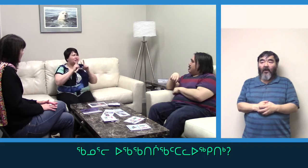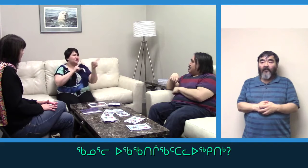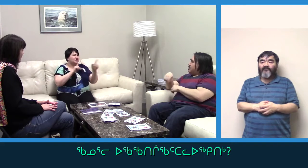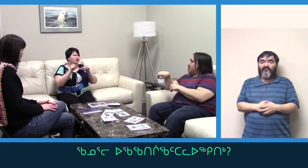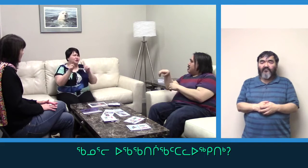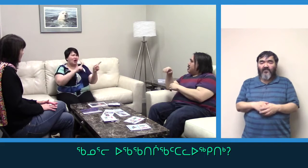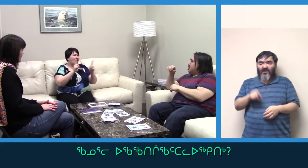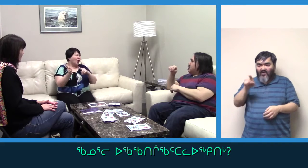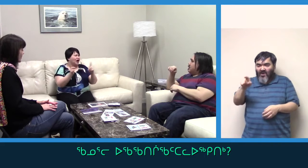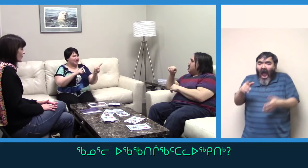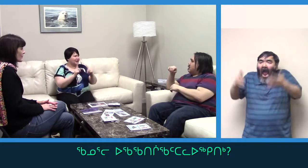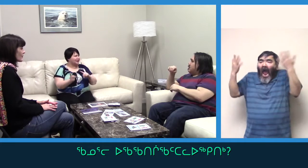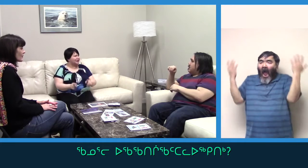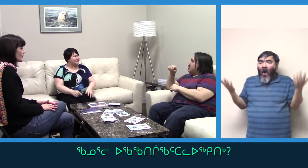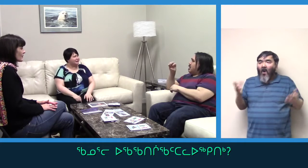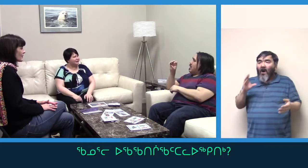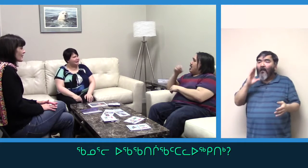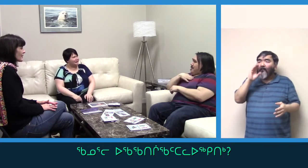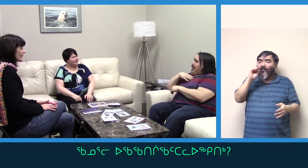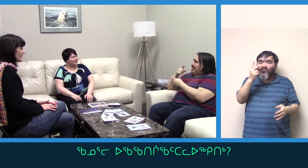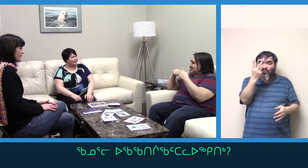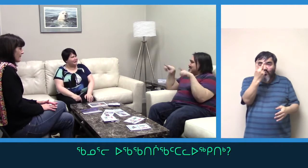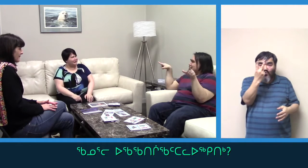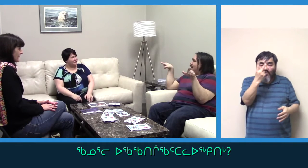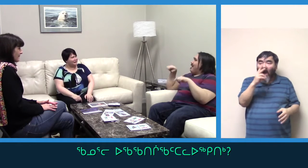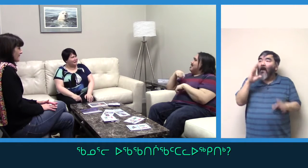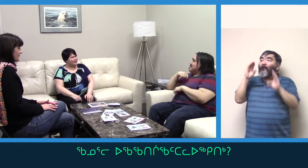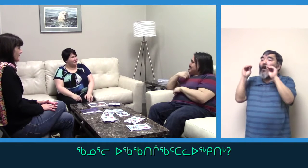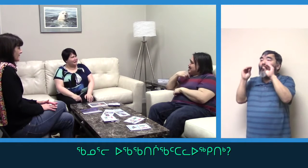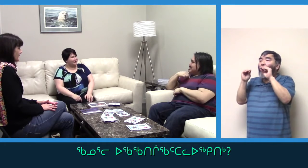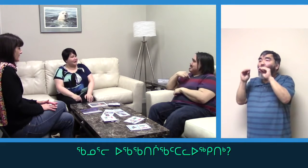How did you two talk?